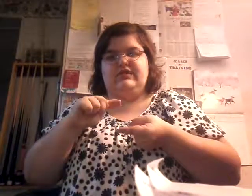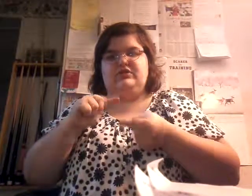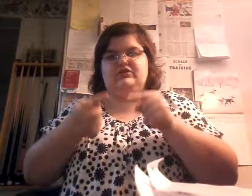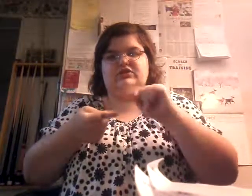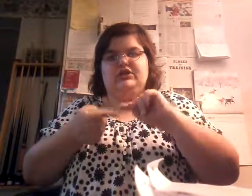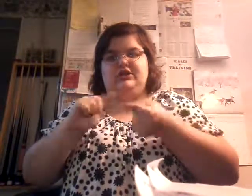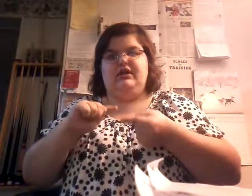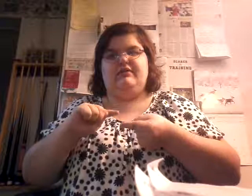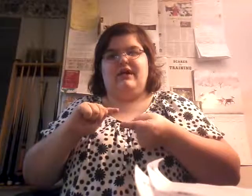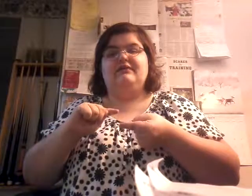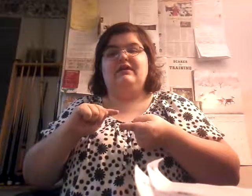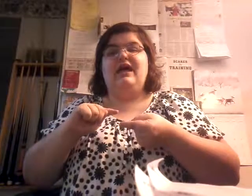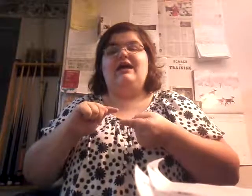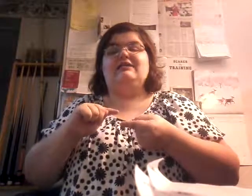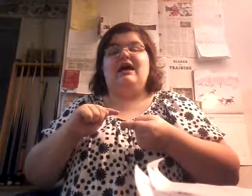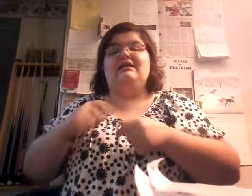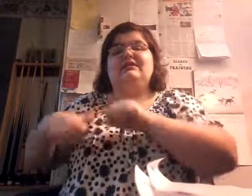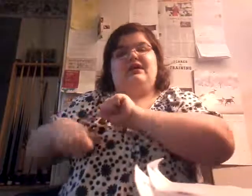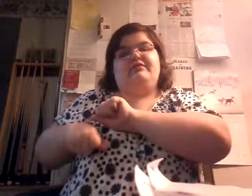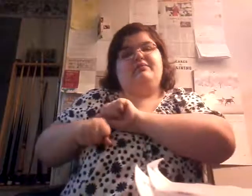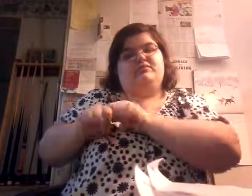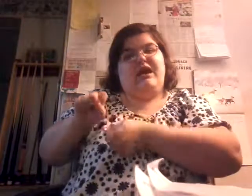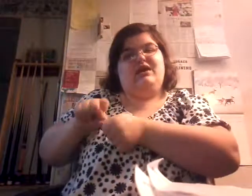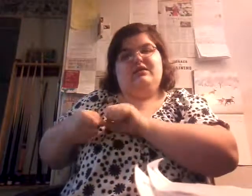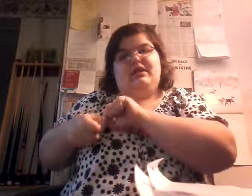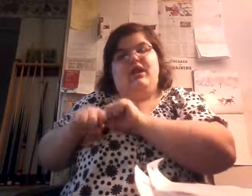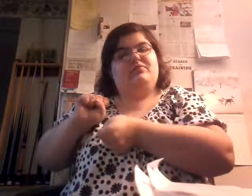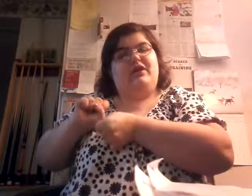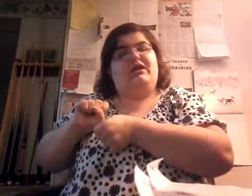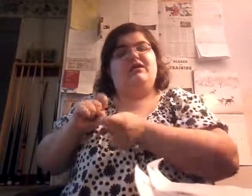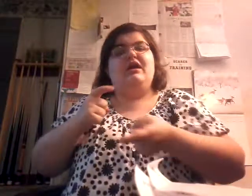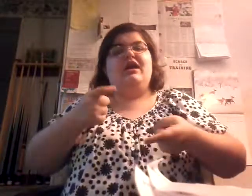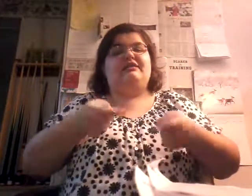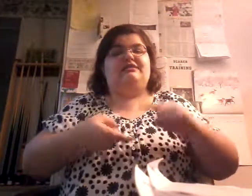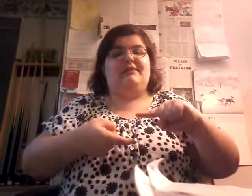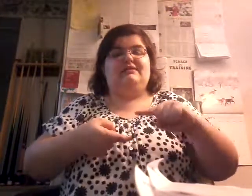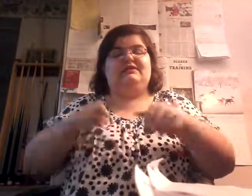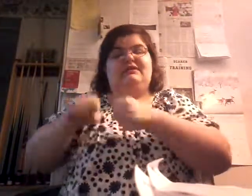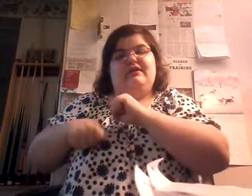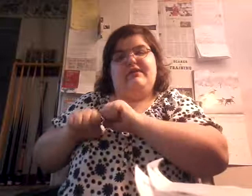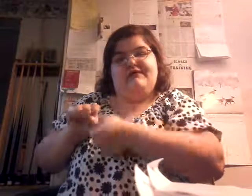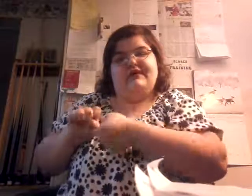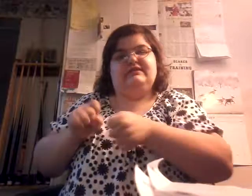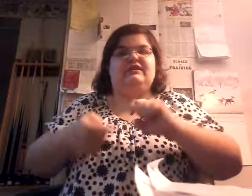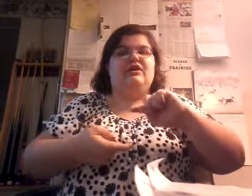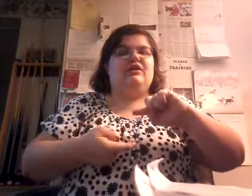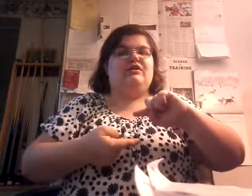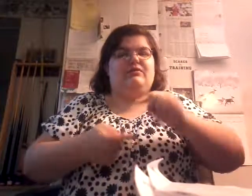you turn it around. It's like the sign for break, like heartbreak, except instead of your fists, you're moving